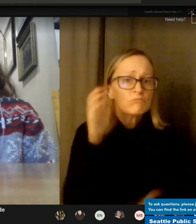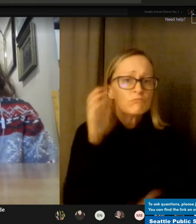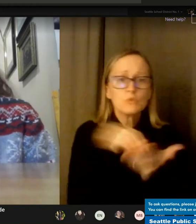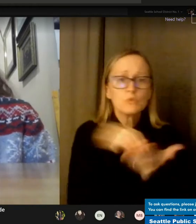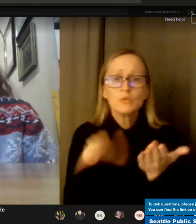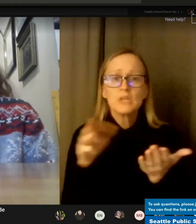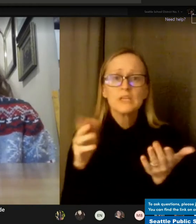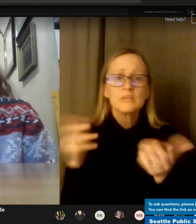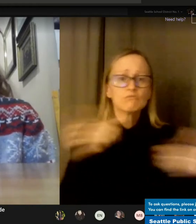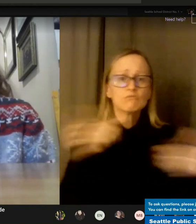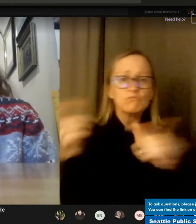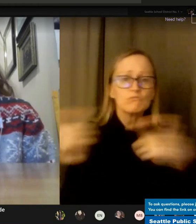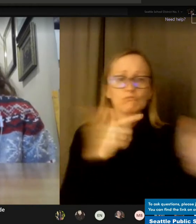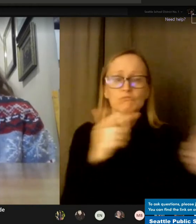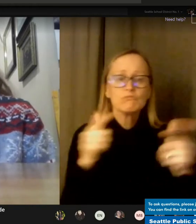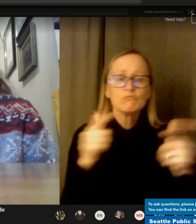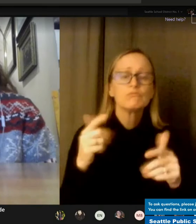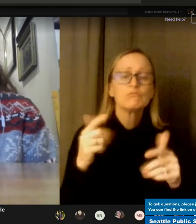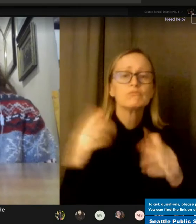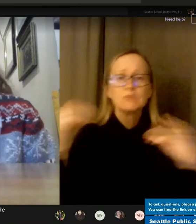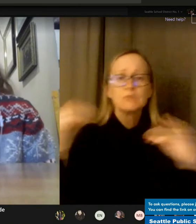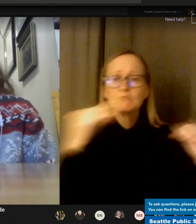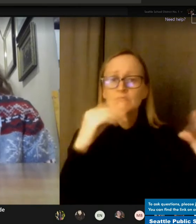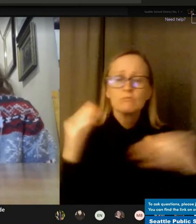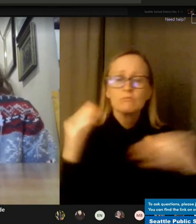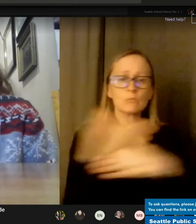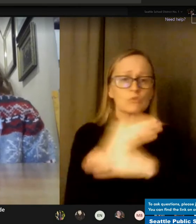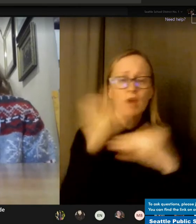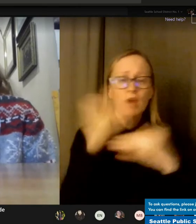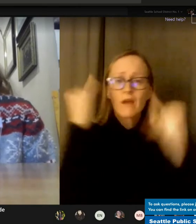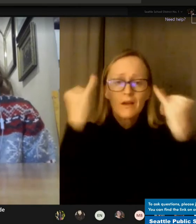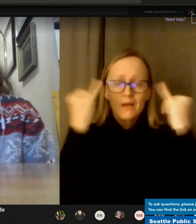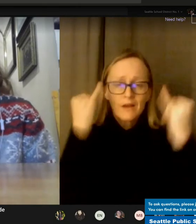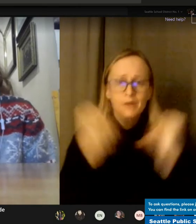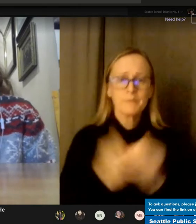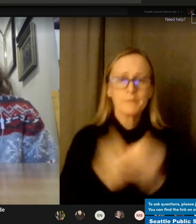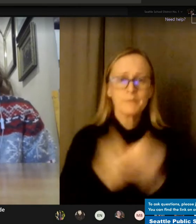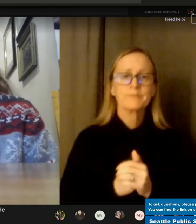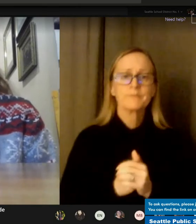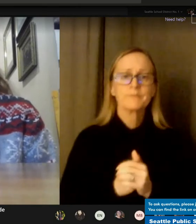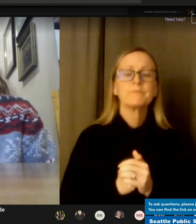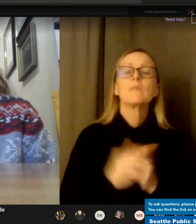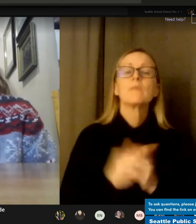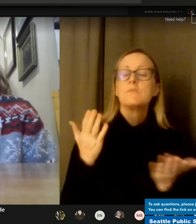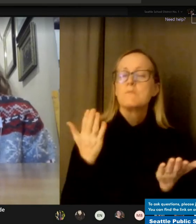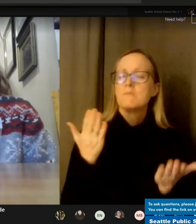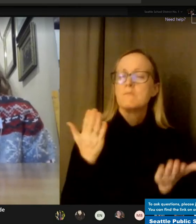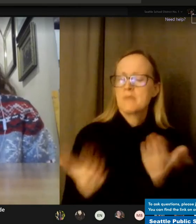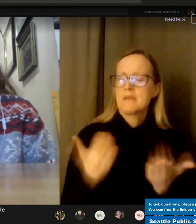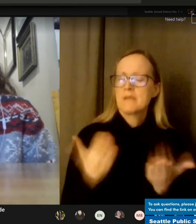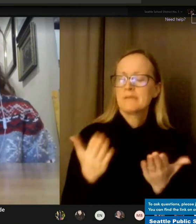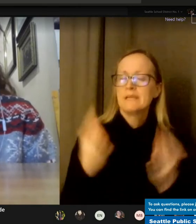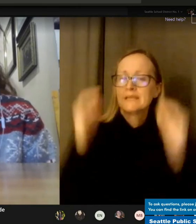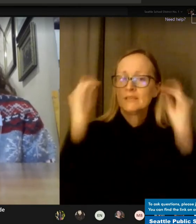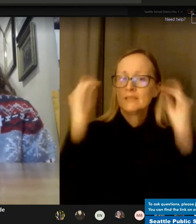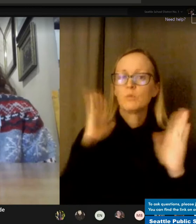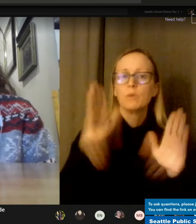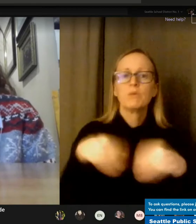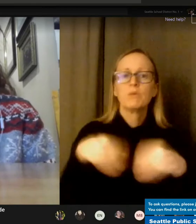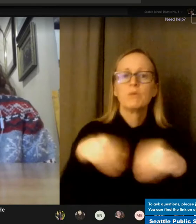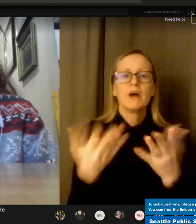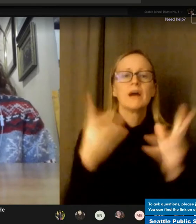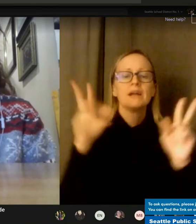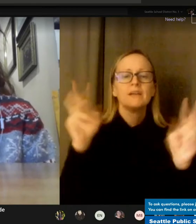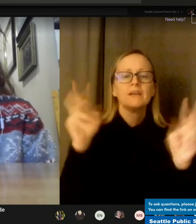to share ideas. Teachers might provide sentence starters or sentence frames so students can